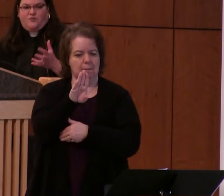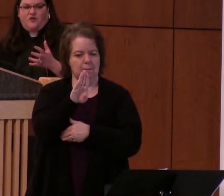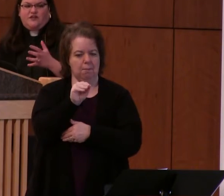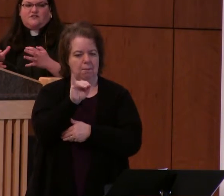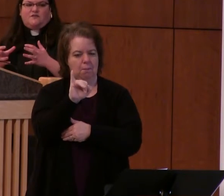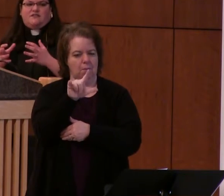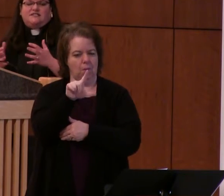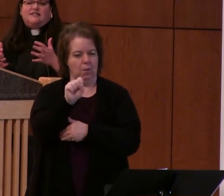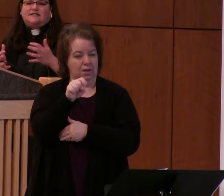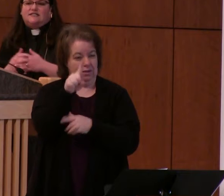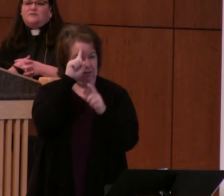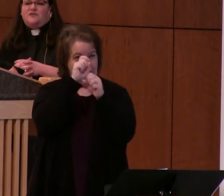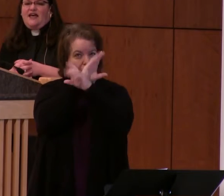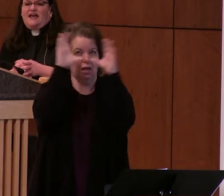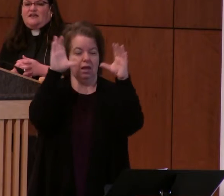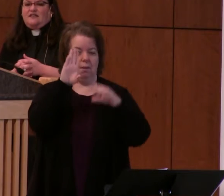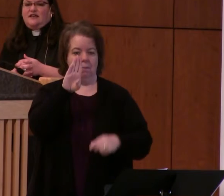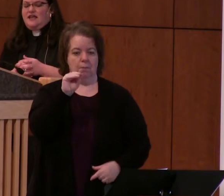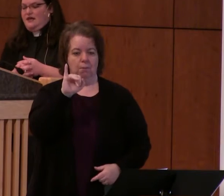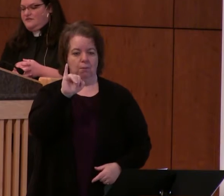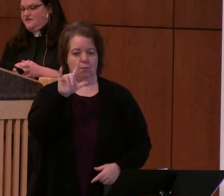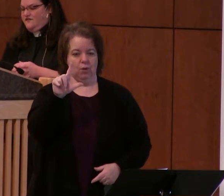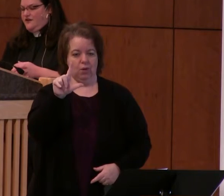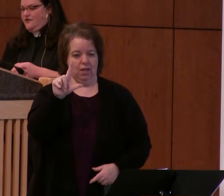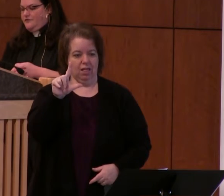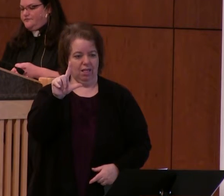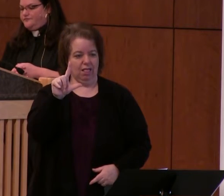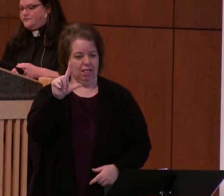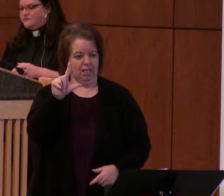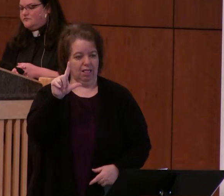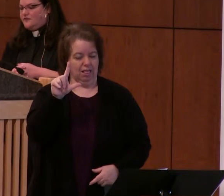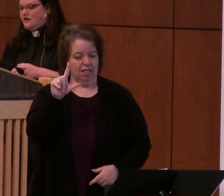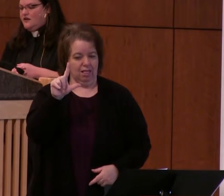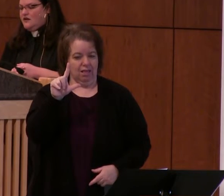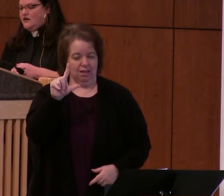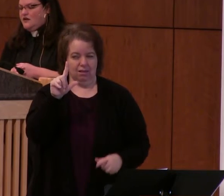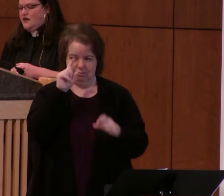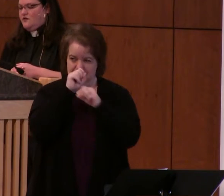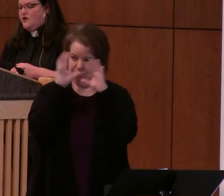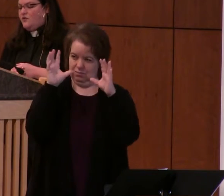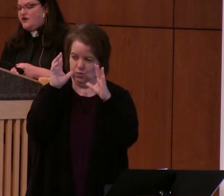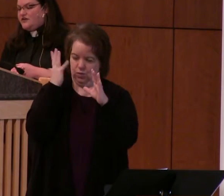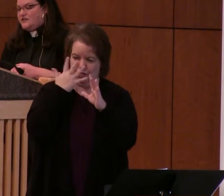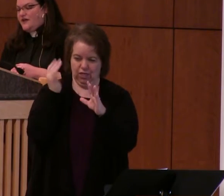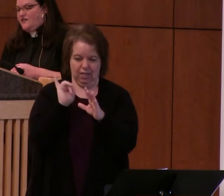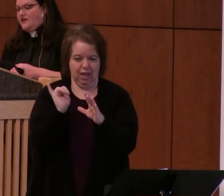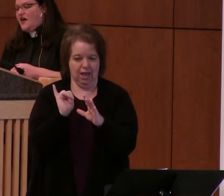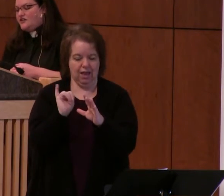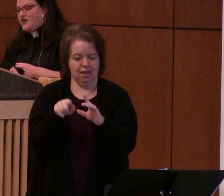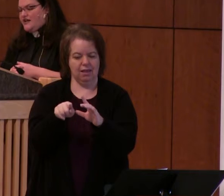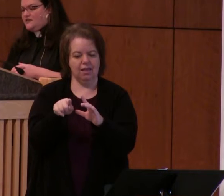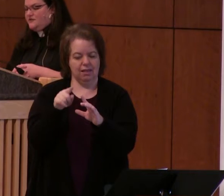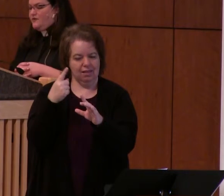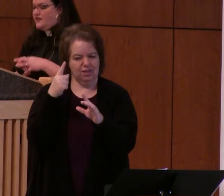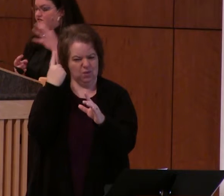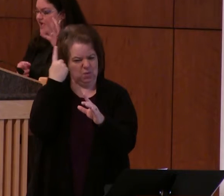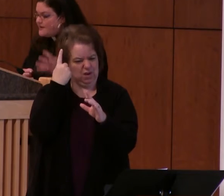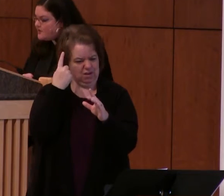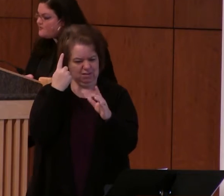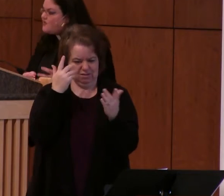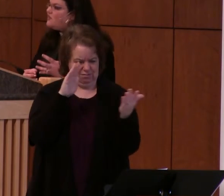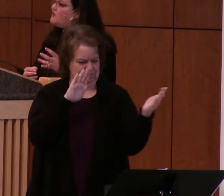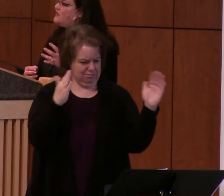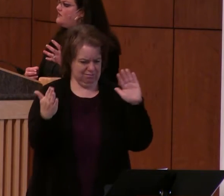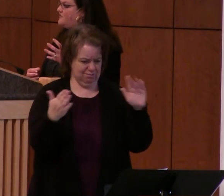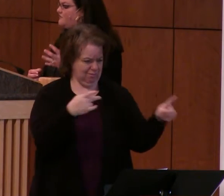of those boils from the 6th plague that came to Pharaoh. And one wonders about the contrast between the